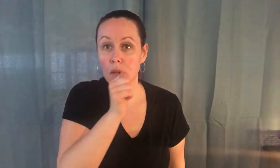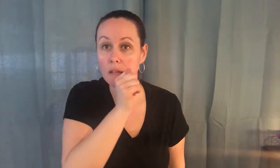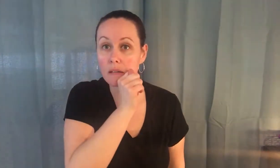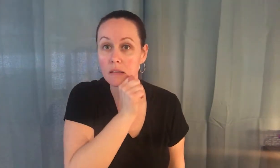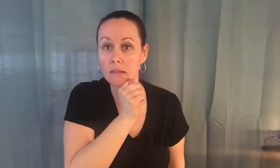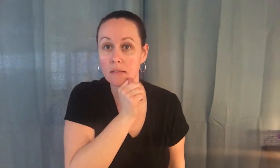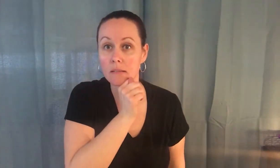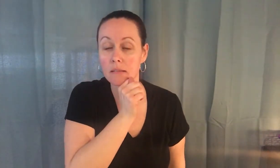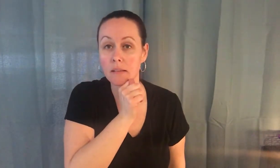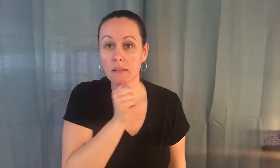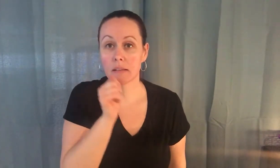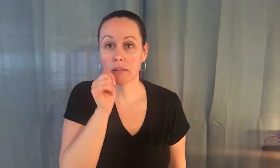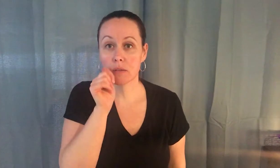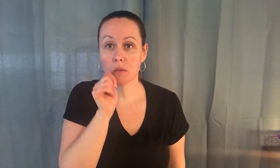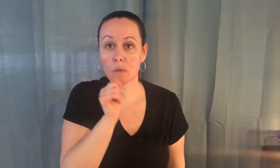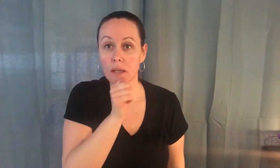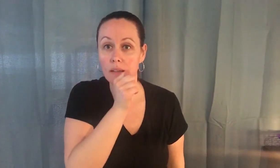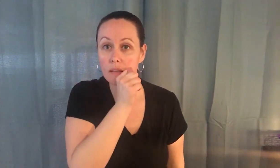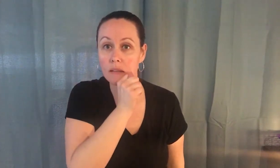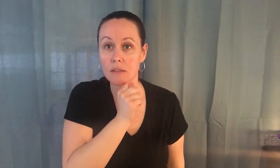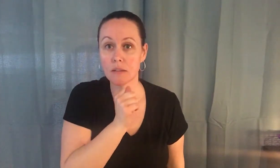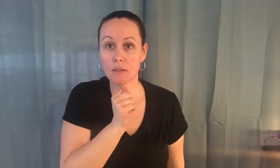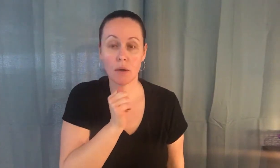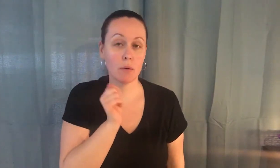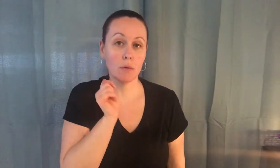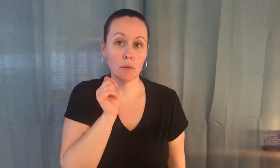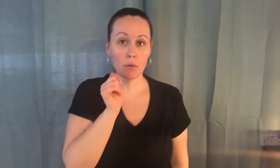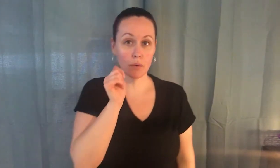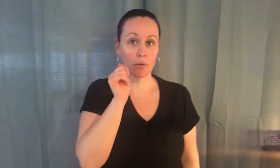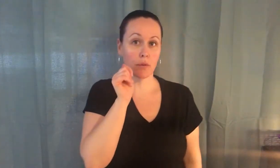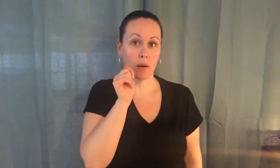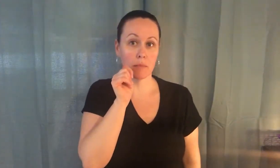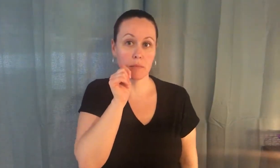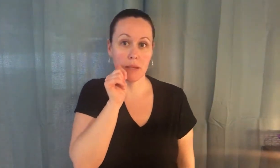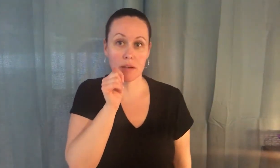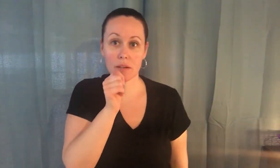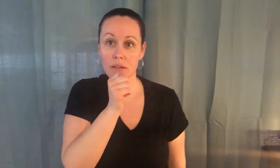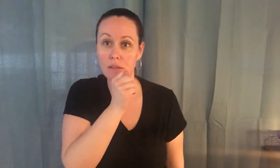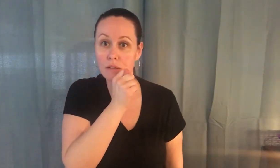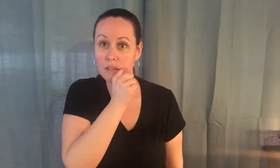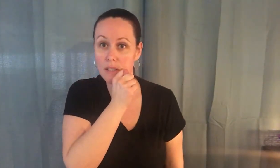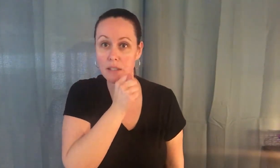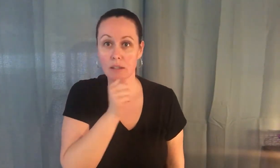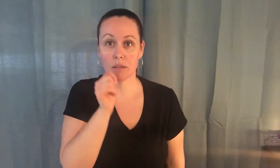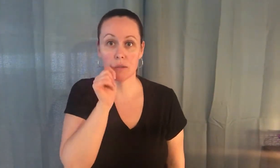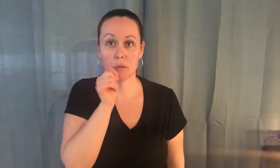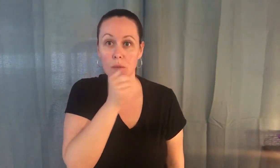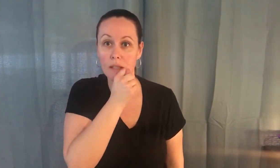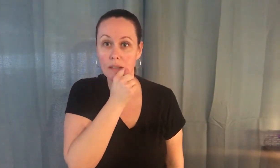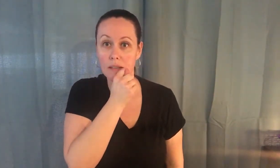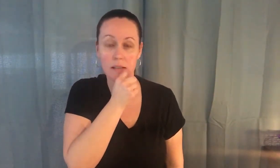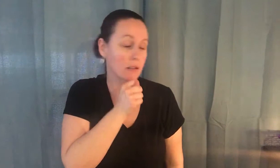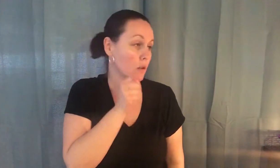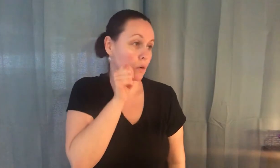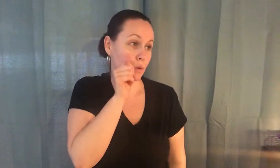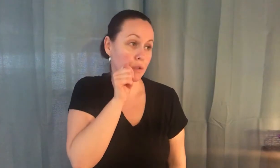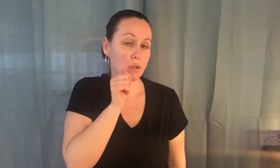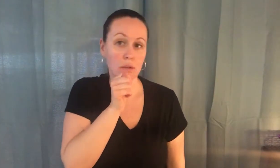Twin. Twin. So you go from here to here. Twin. Or you can go